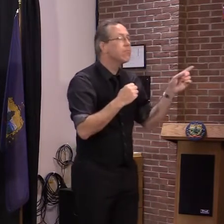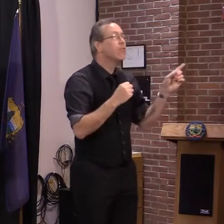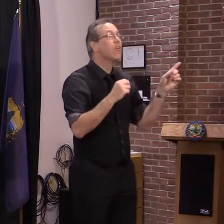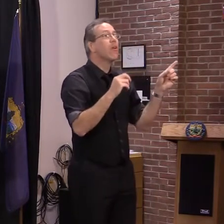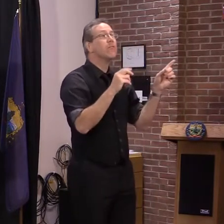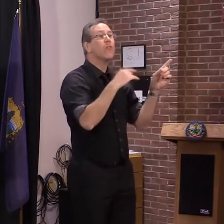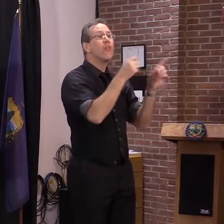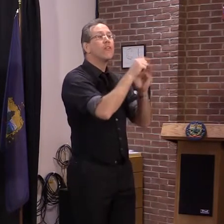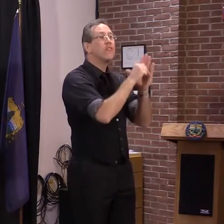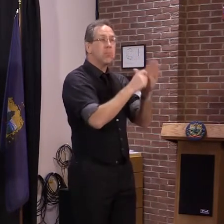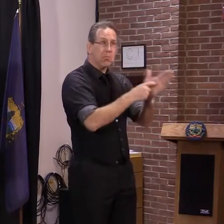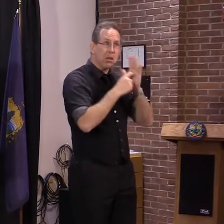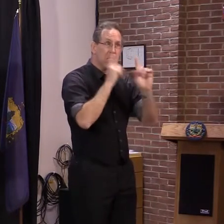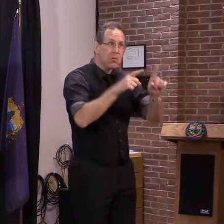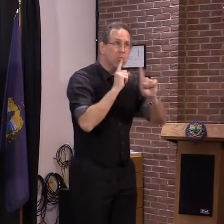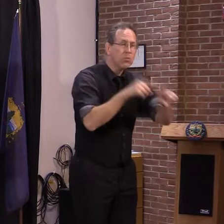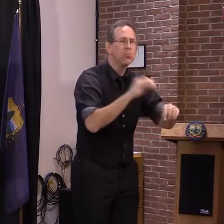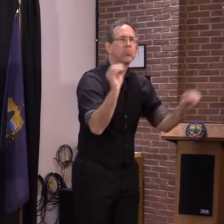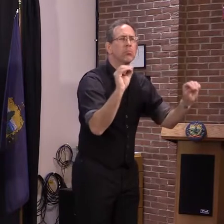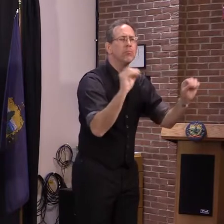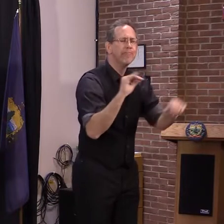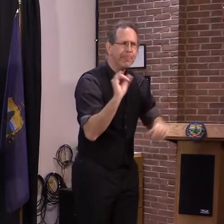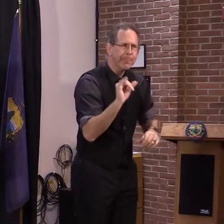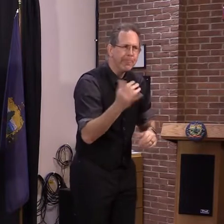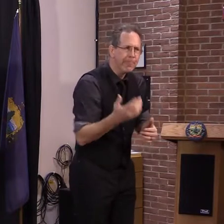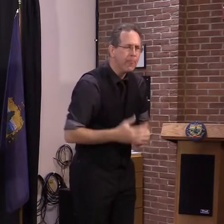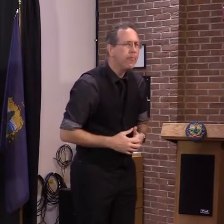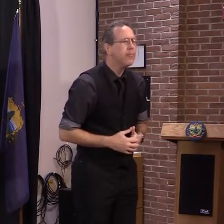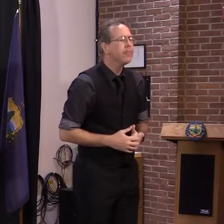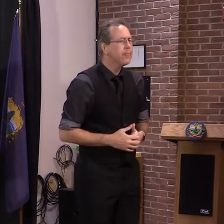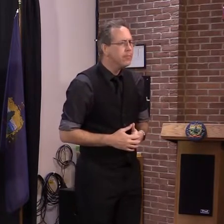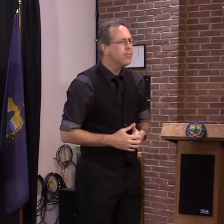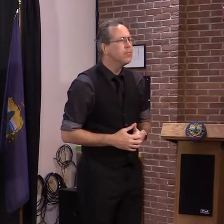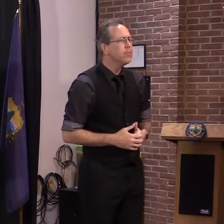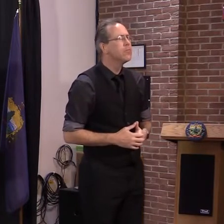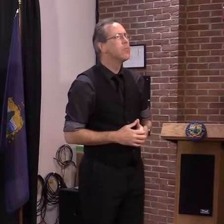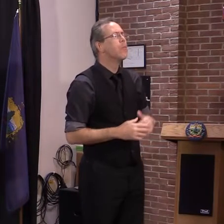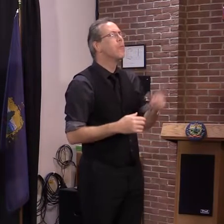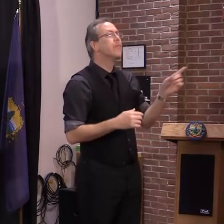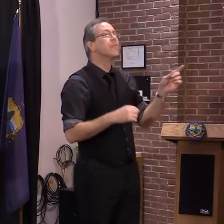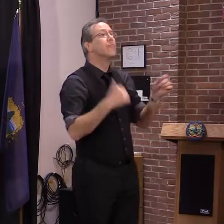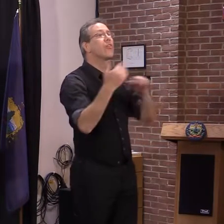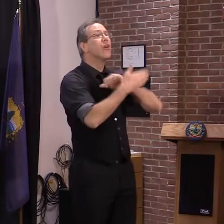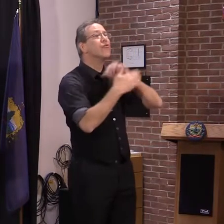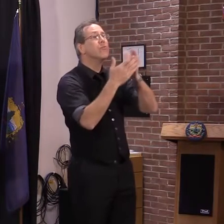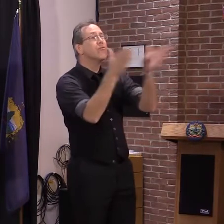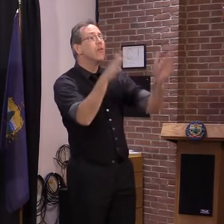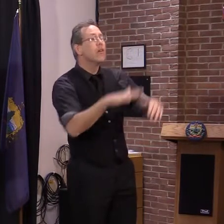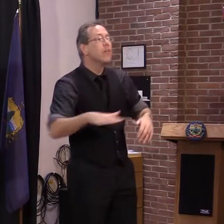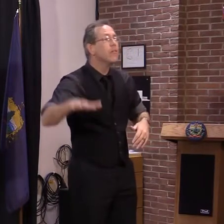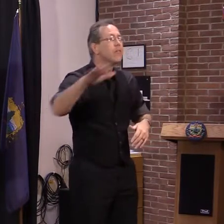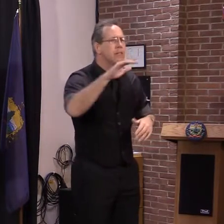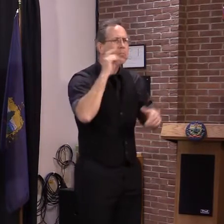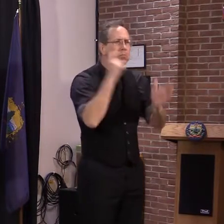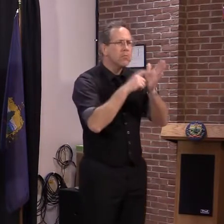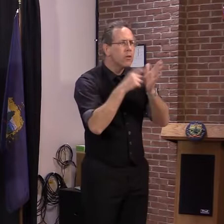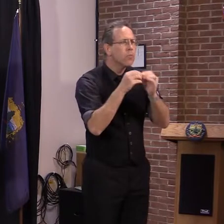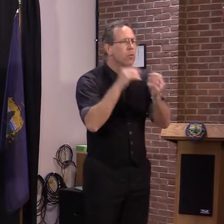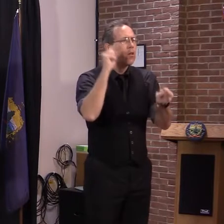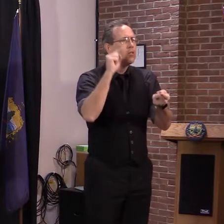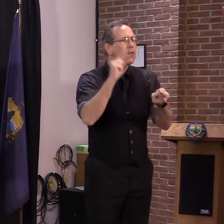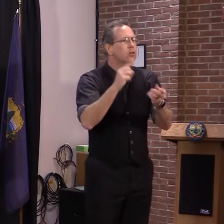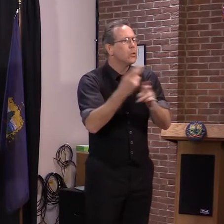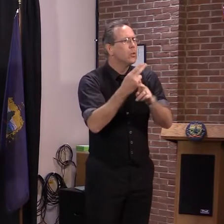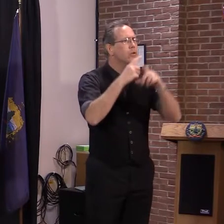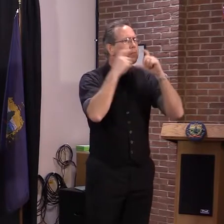Across the country, many public health experts are advising schools to move away from mask mandates and other strict